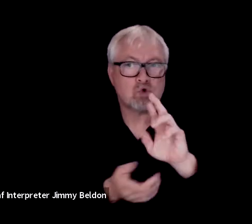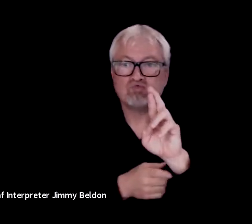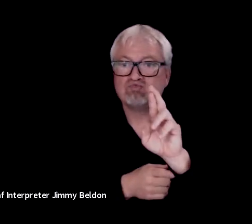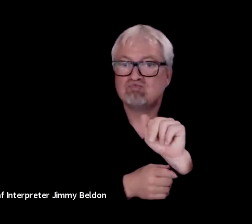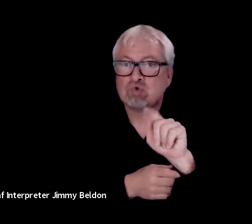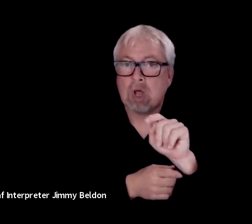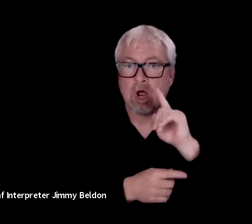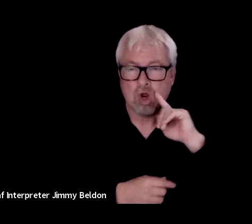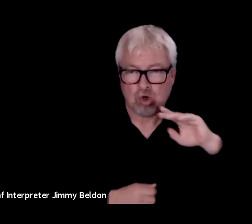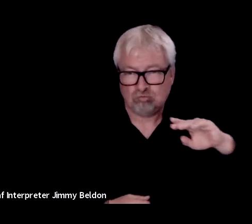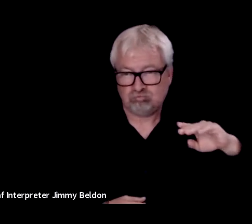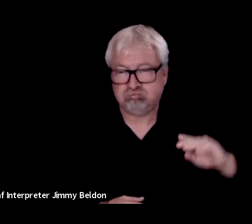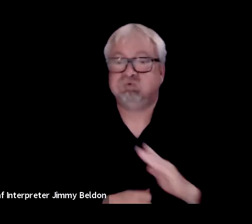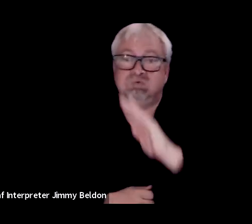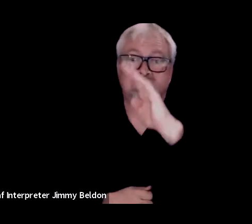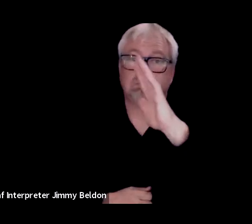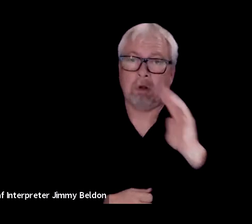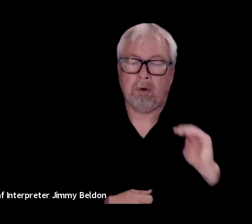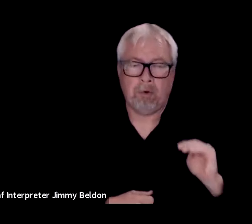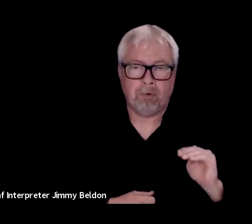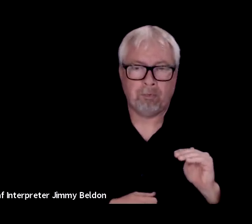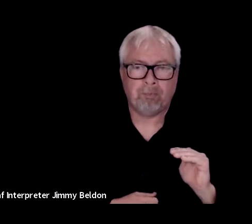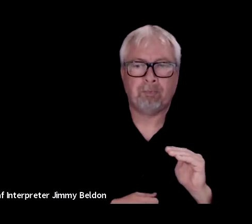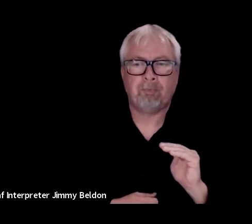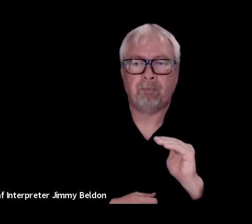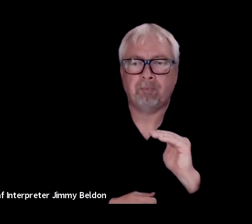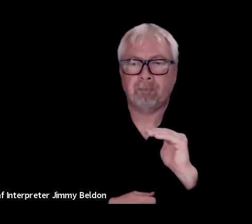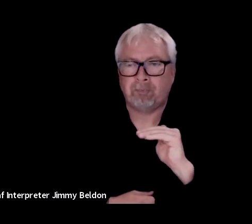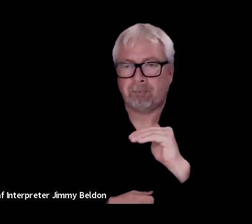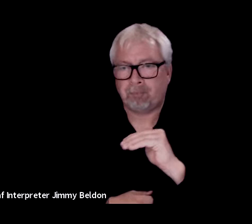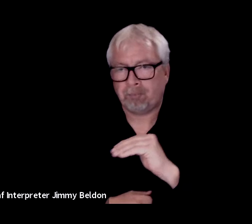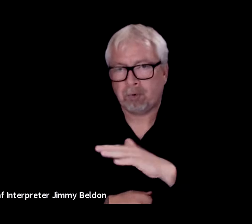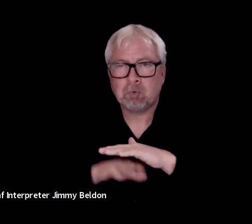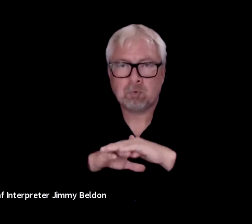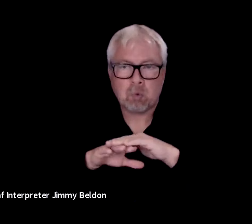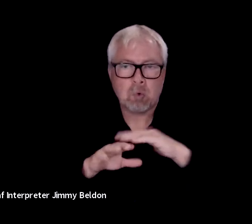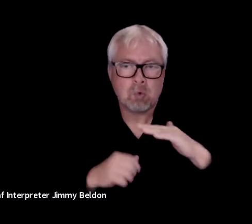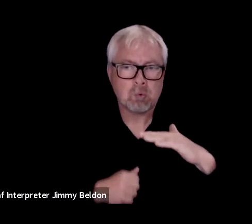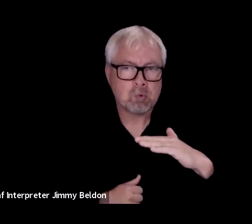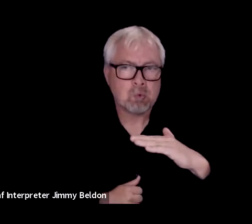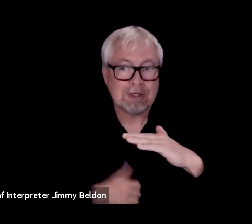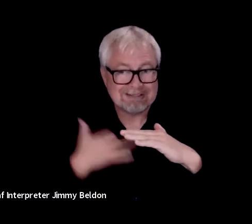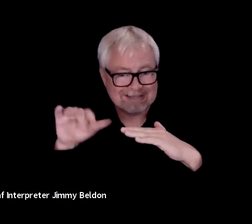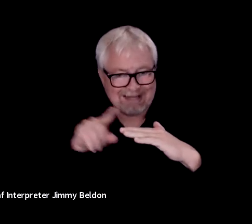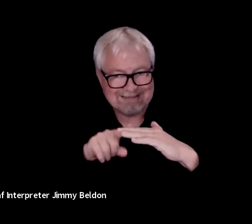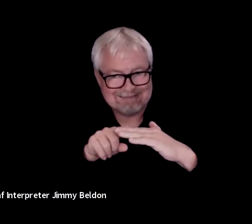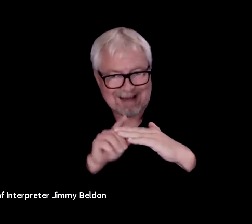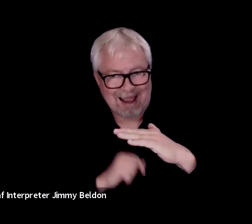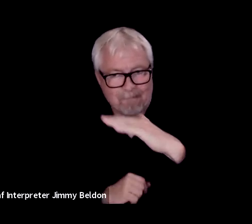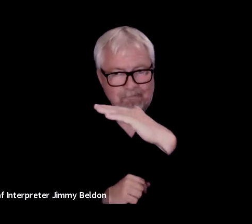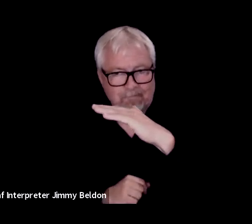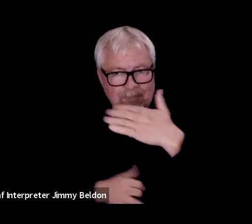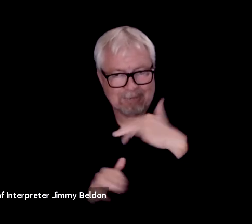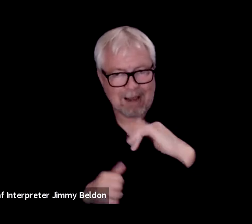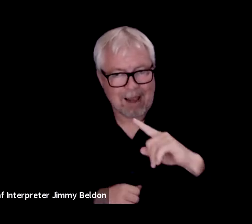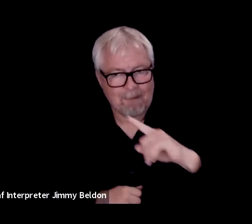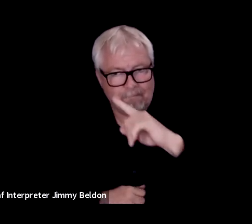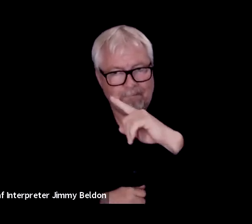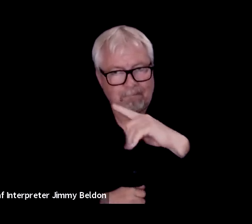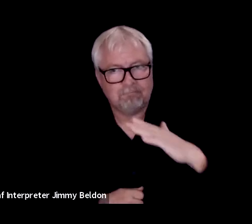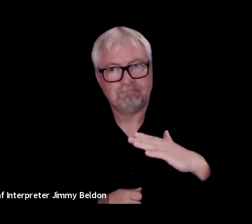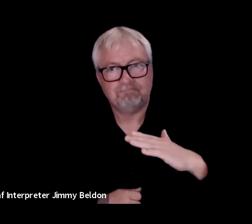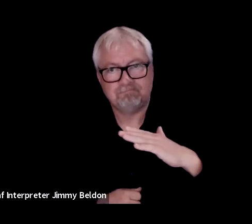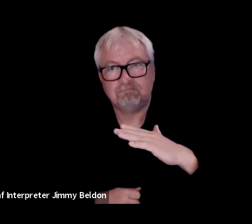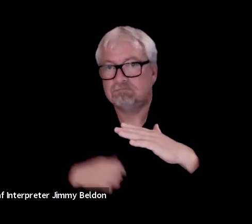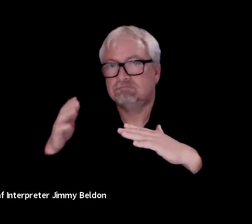we're still seeing increases. We've not yet peaked in the sense of hitting our maximum number of cases, and